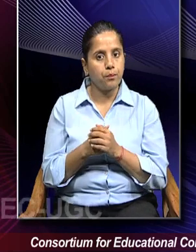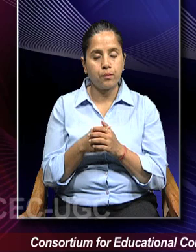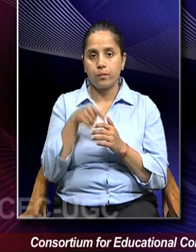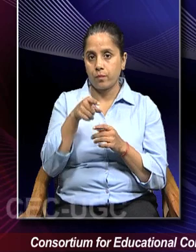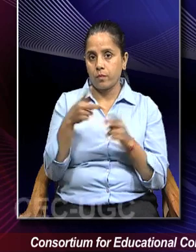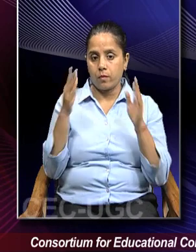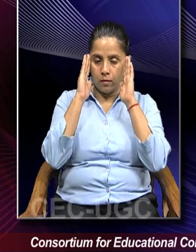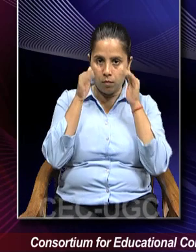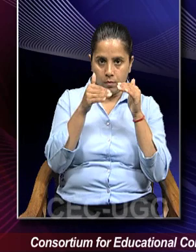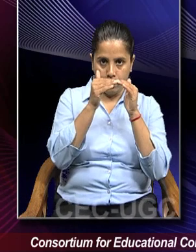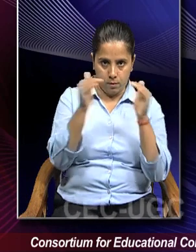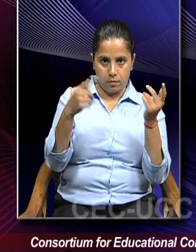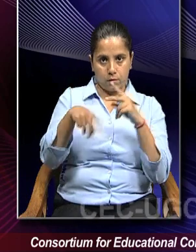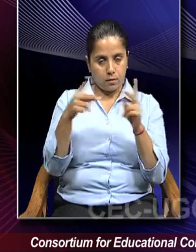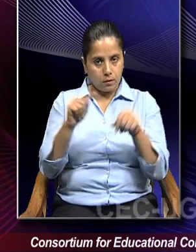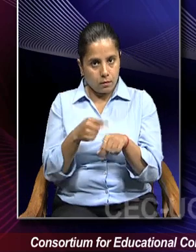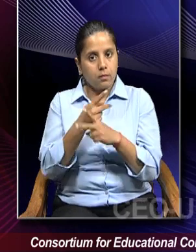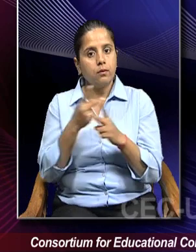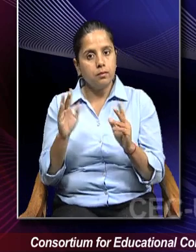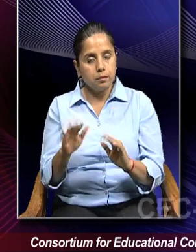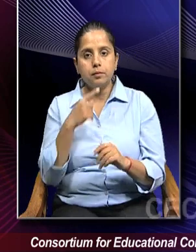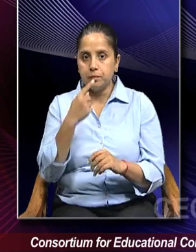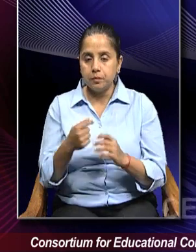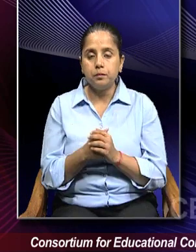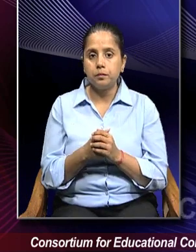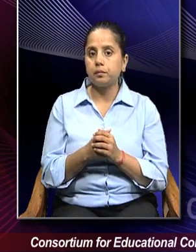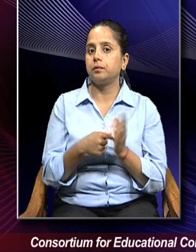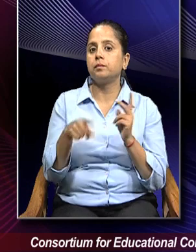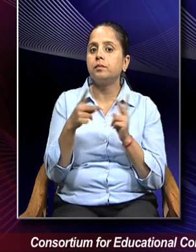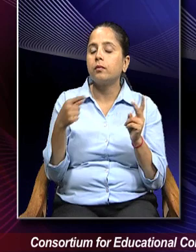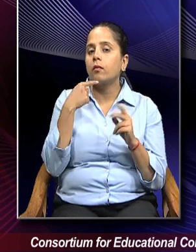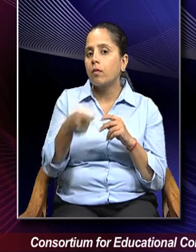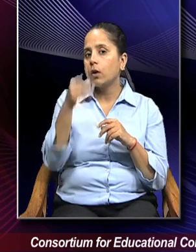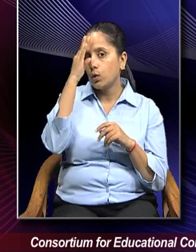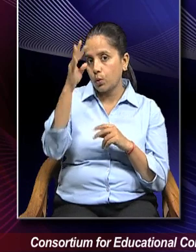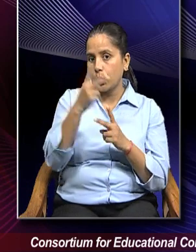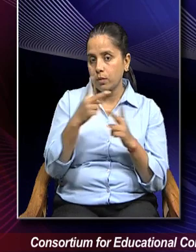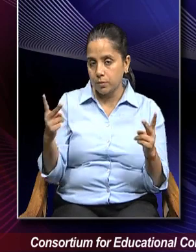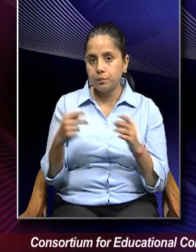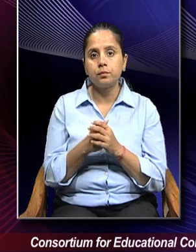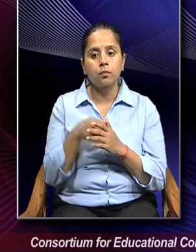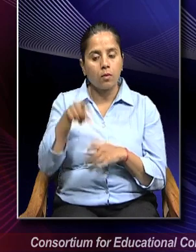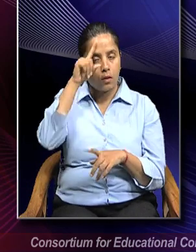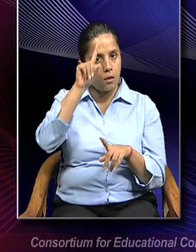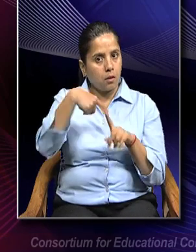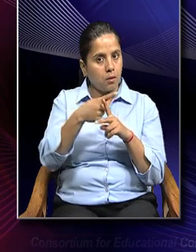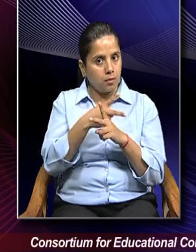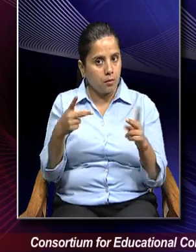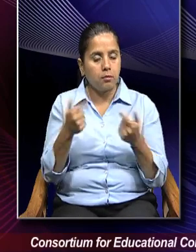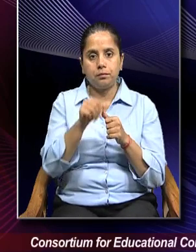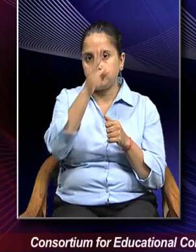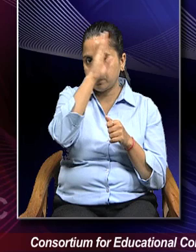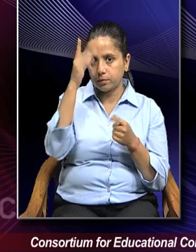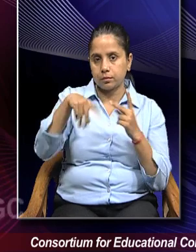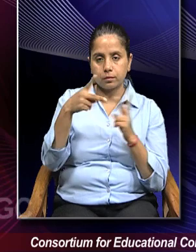emphasis on equality of opportunities. And in this theory, the expert or the academicians, they